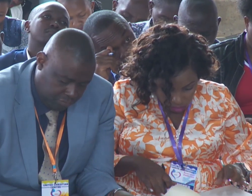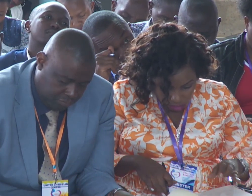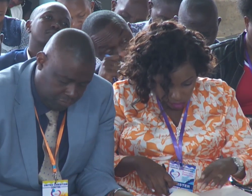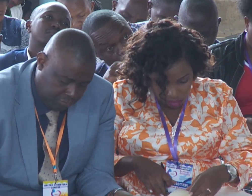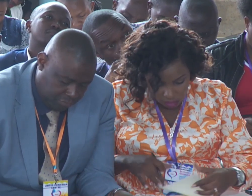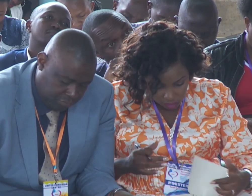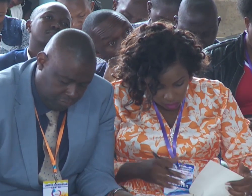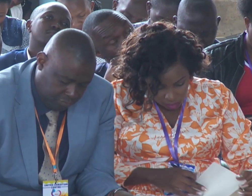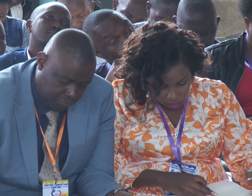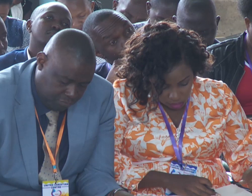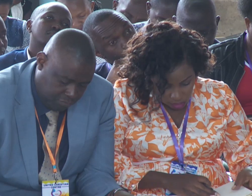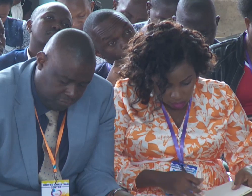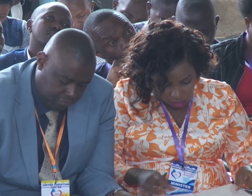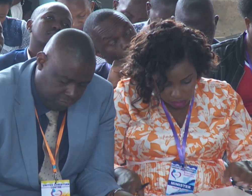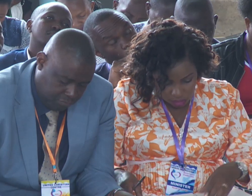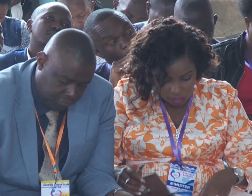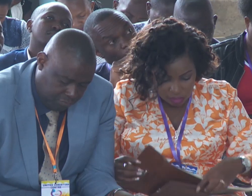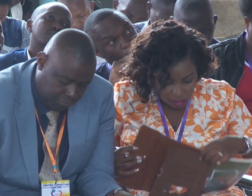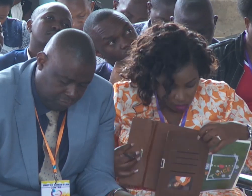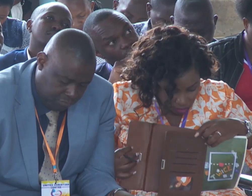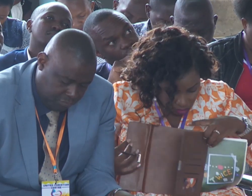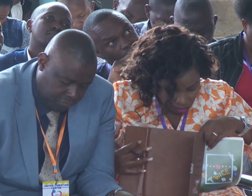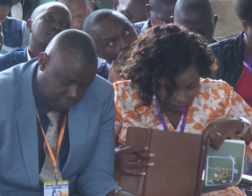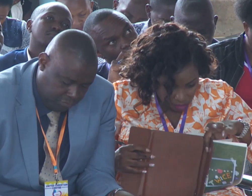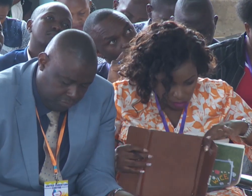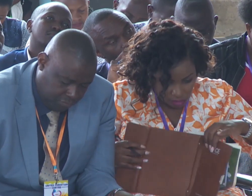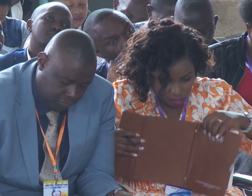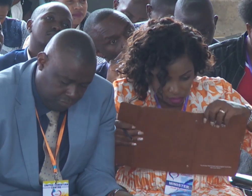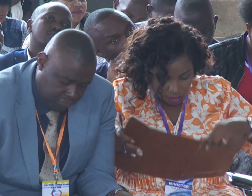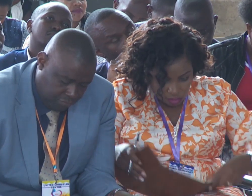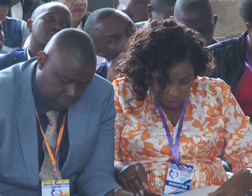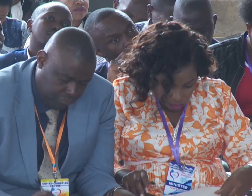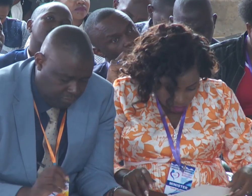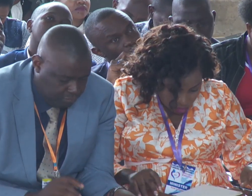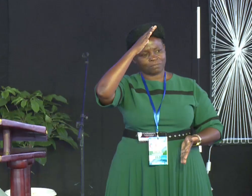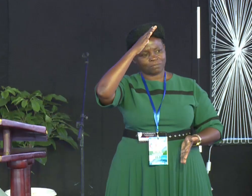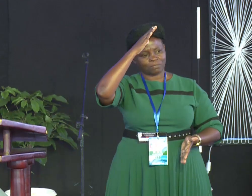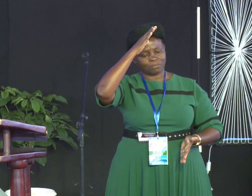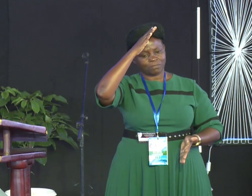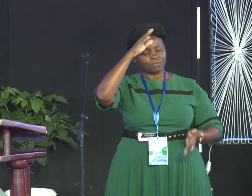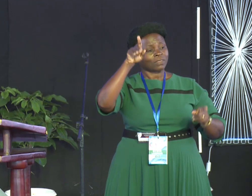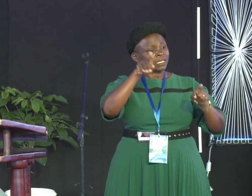writing, he writes many words, and in the first chapter, he shows them the importances they have that in our Lord.